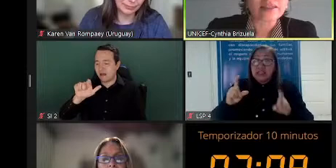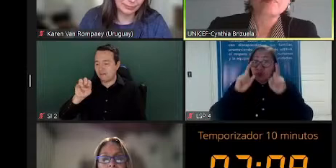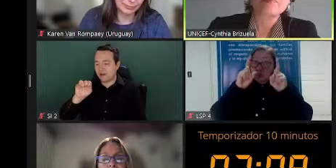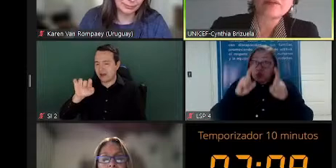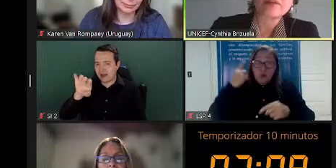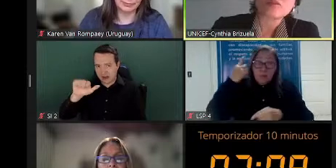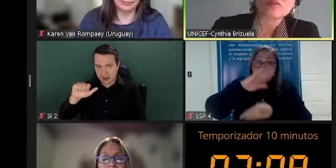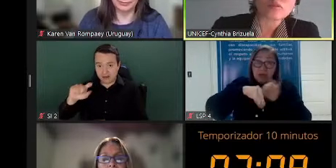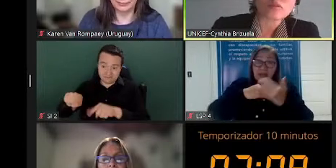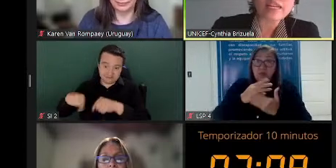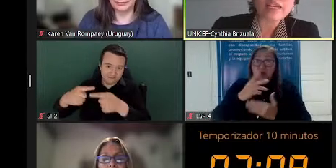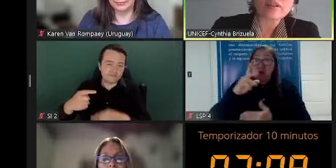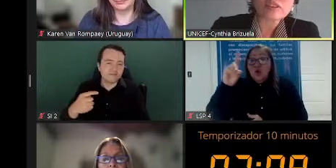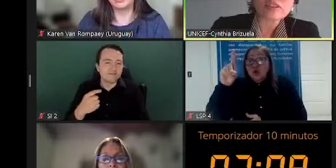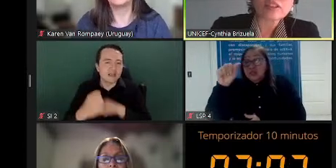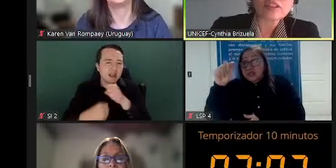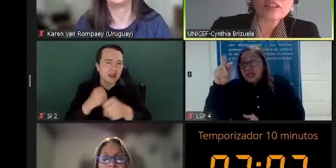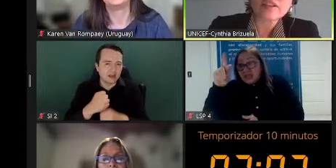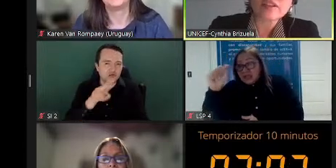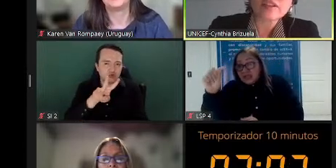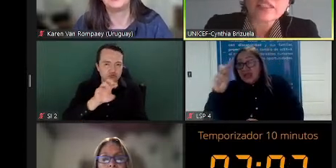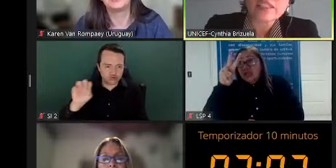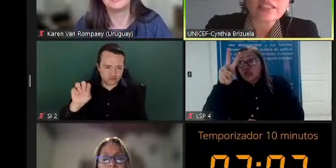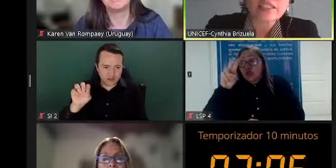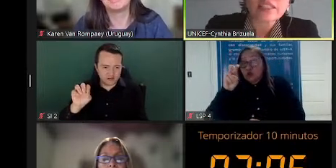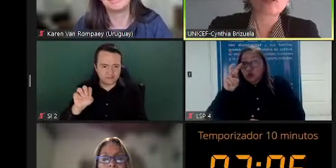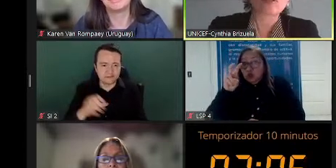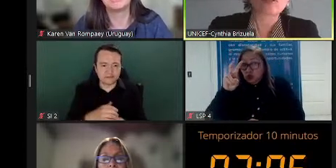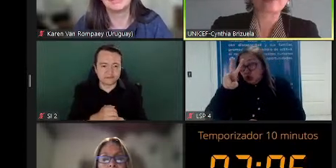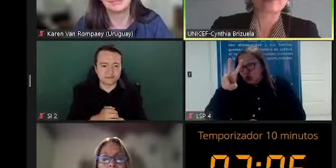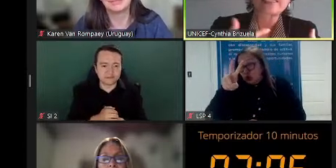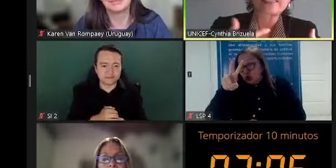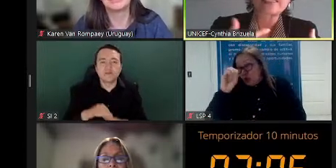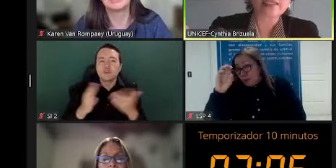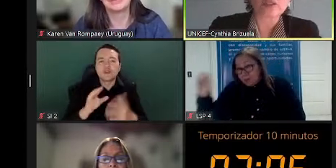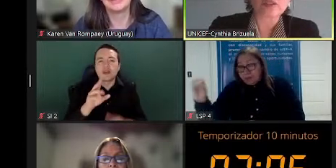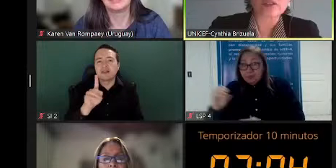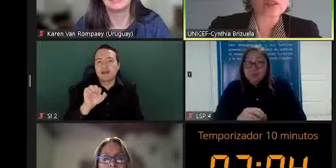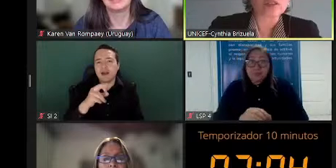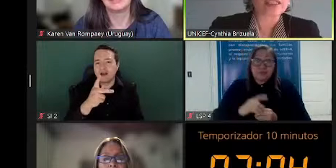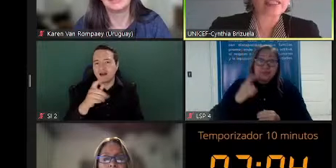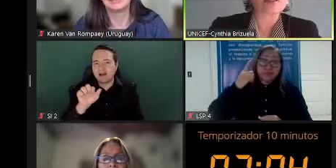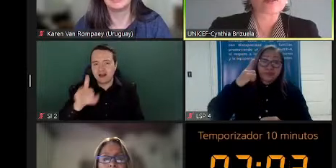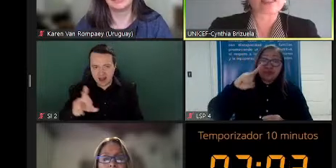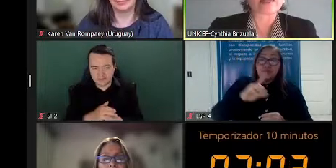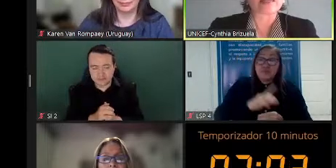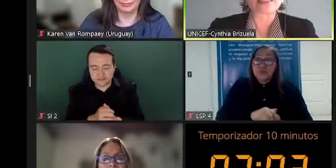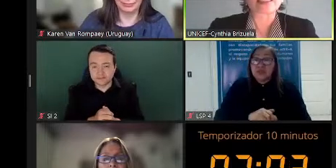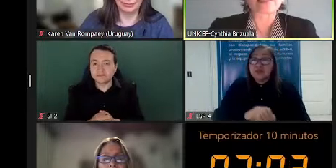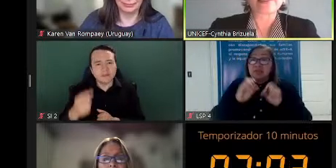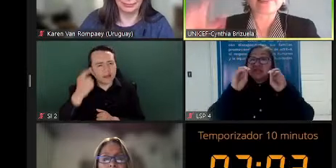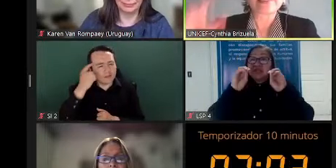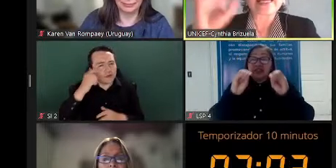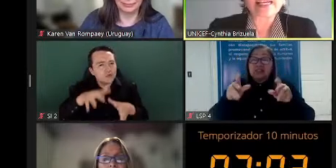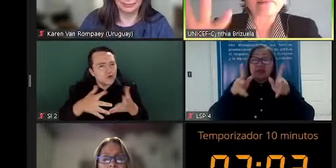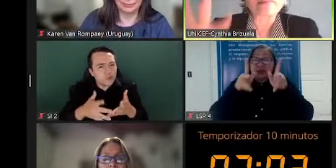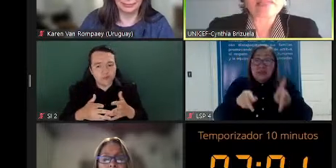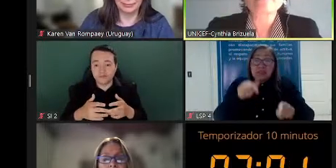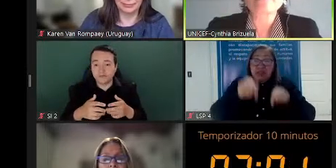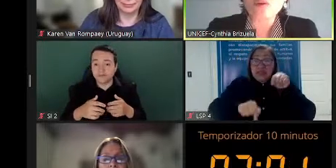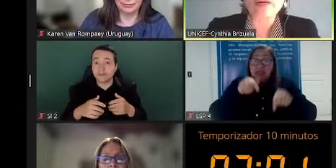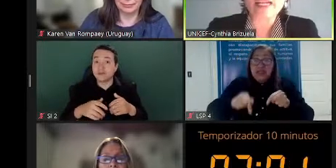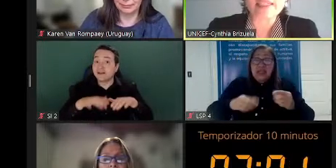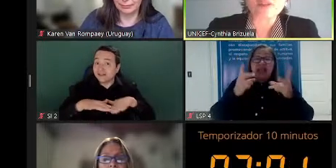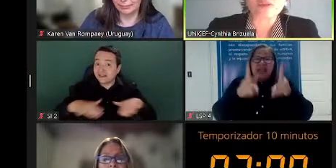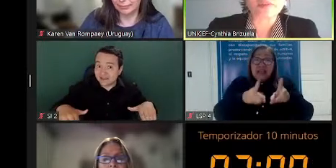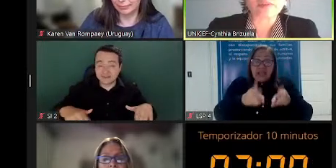for all initiative in the car and 2000s however inclusive education is not only about the presence of children